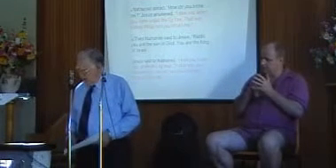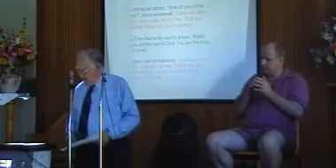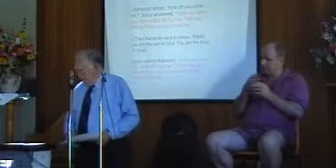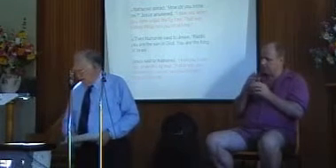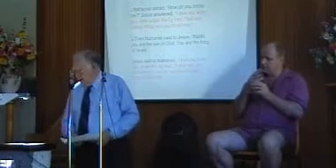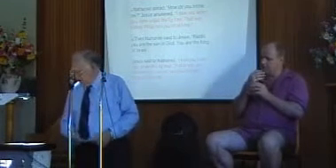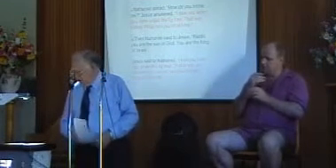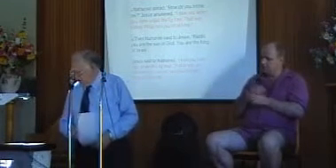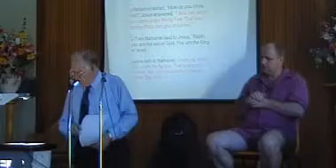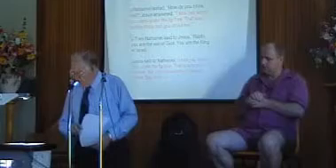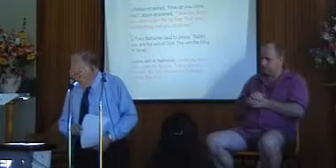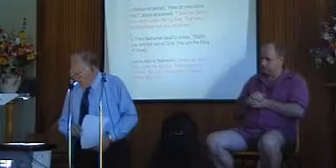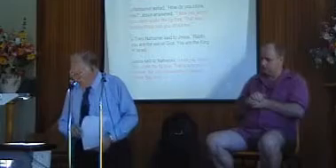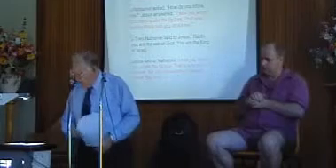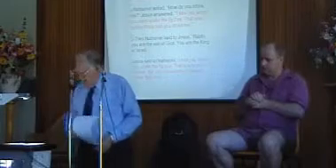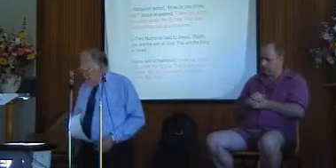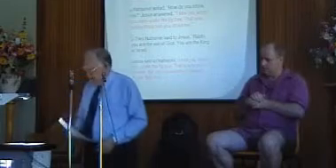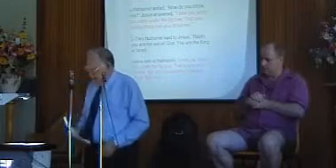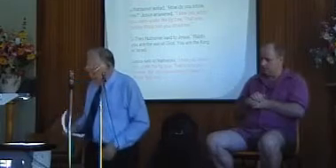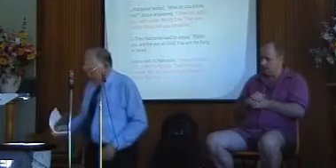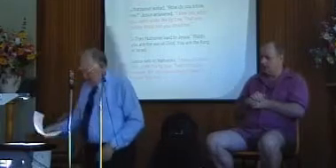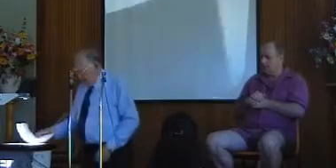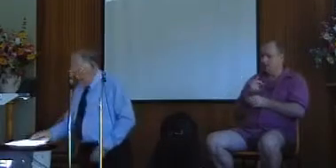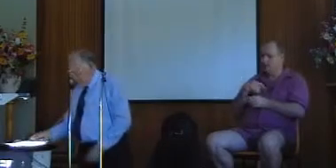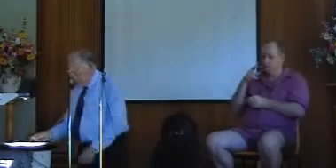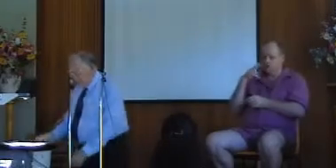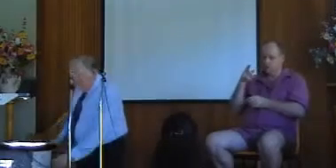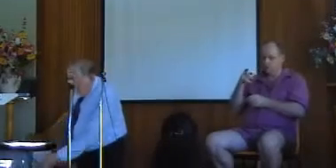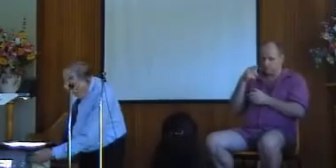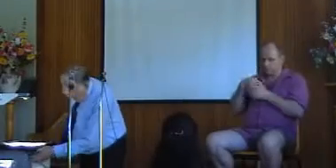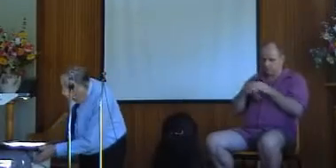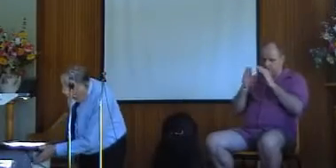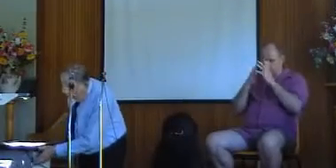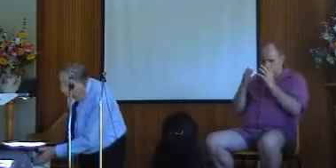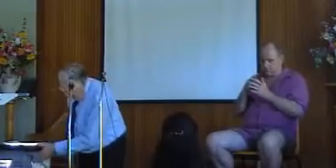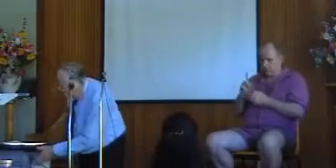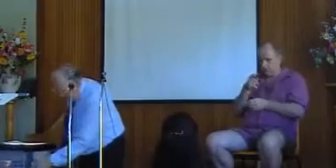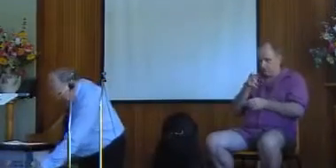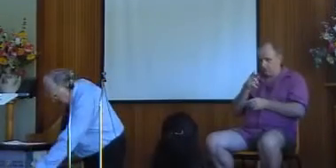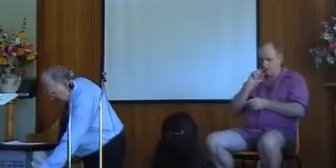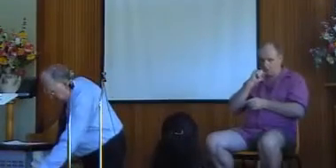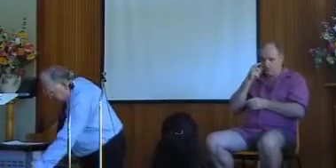you believe, but you will see much greater things than that."